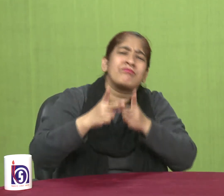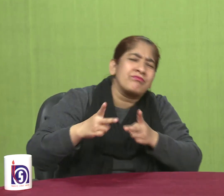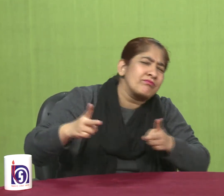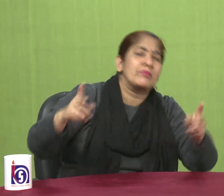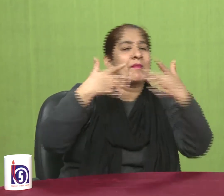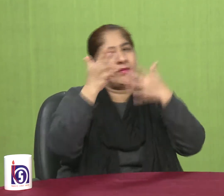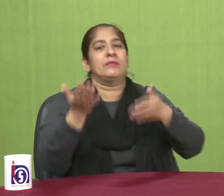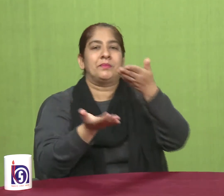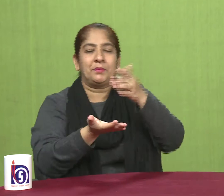aeroplane,